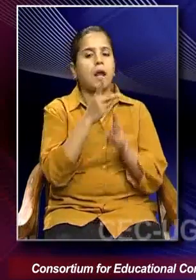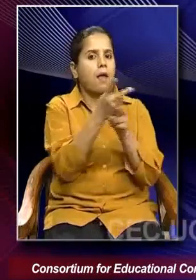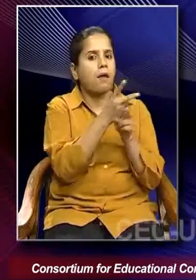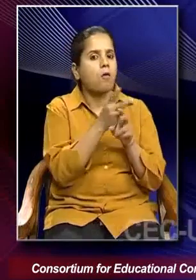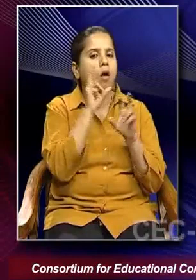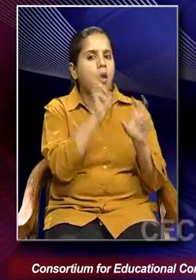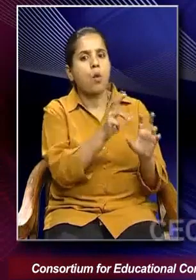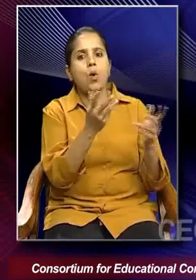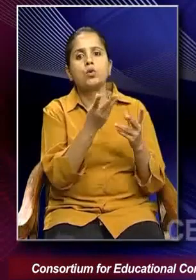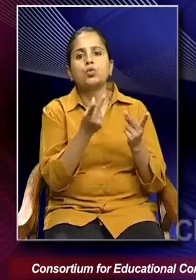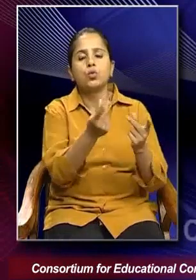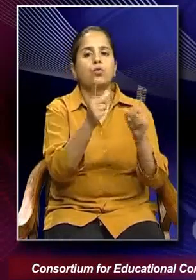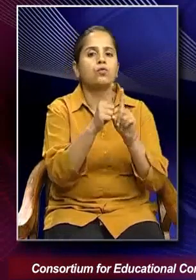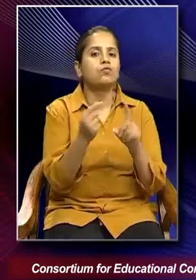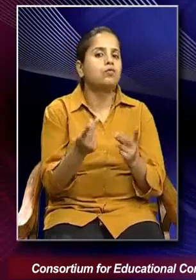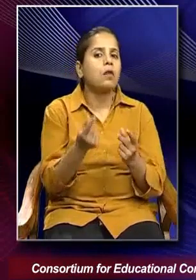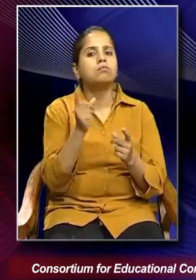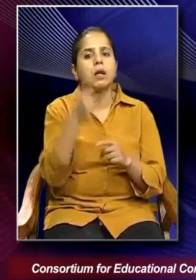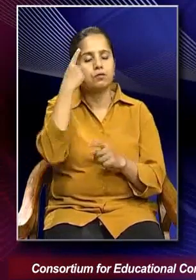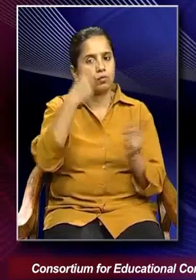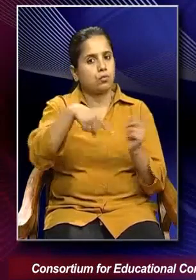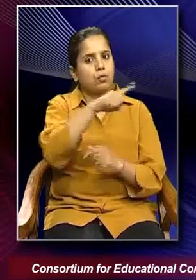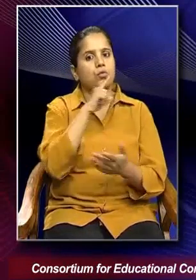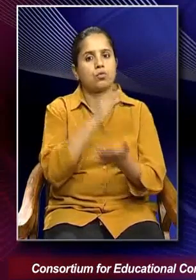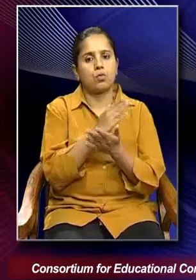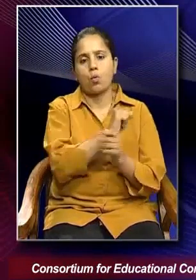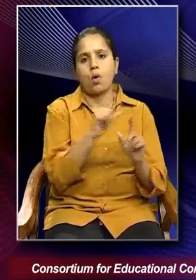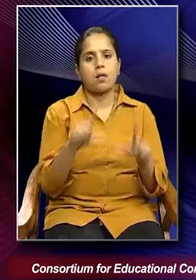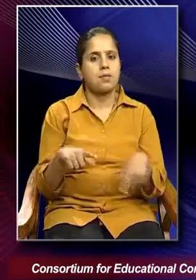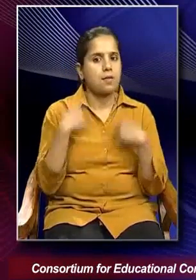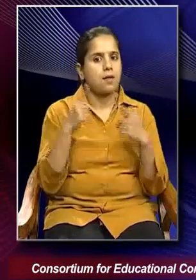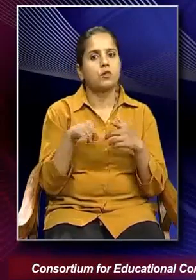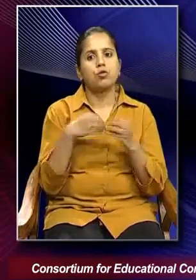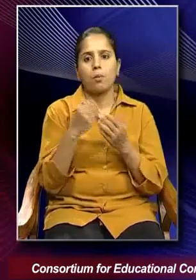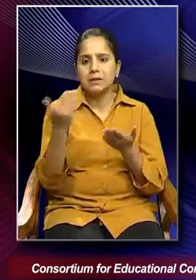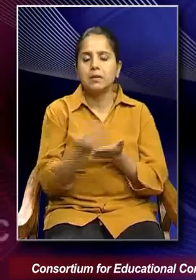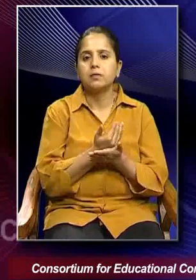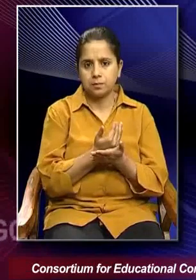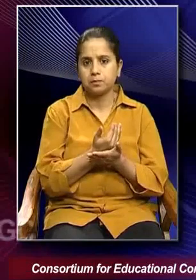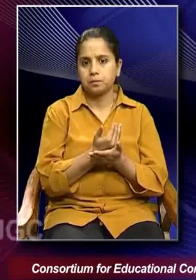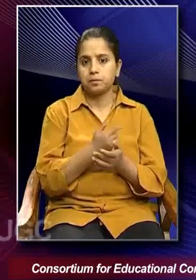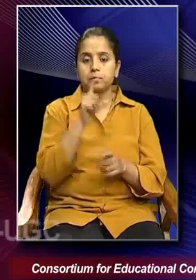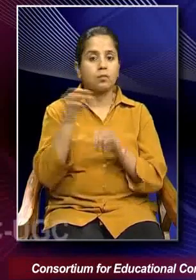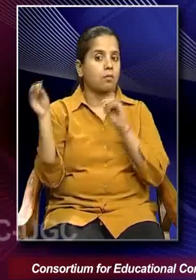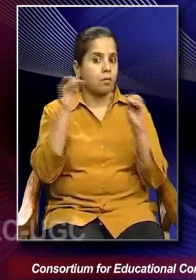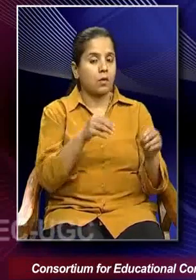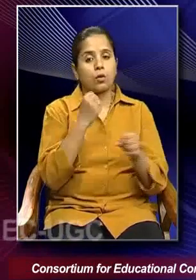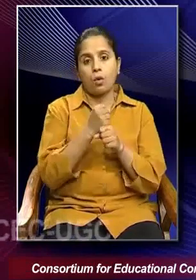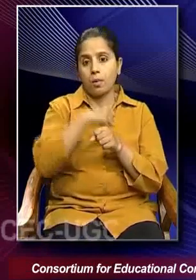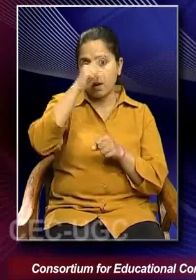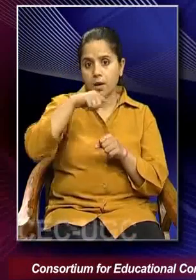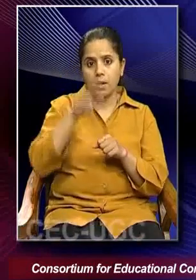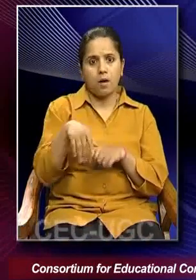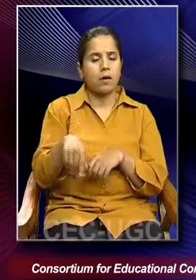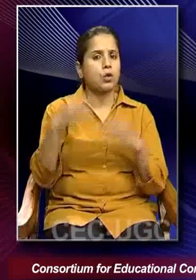and immediate measures which may be required to make sure that their life and livelihood is safe. And so Government of India has also come up